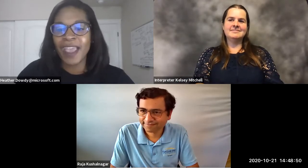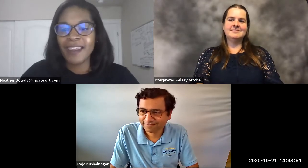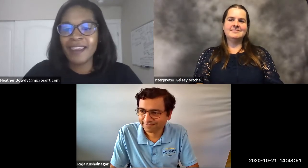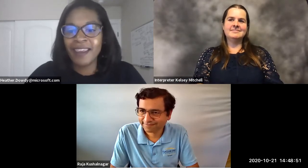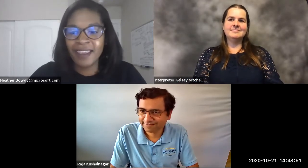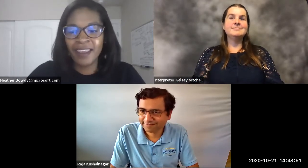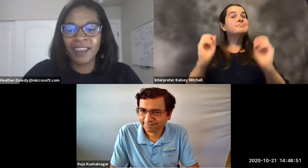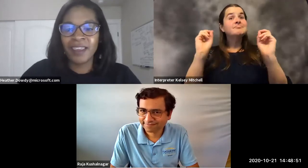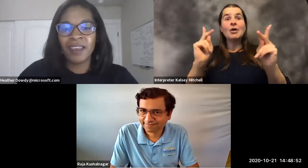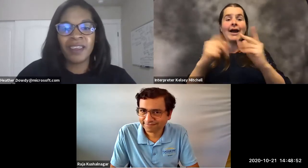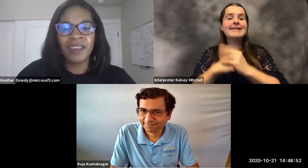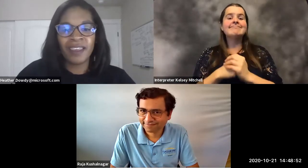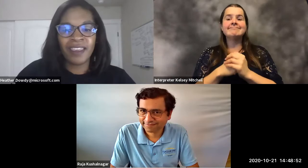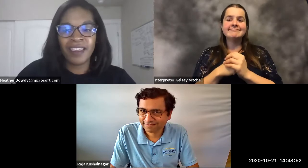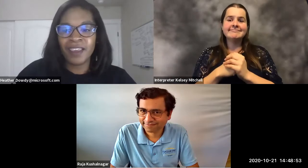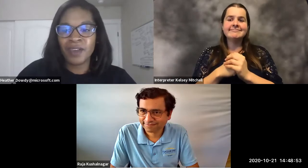Okay.